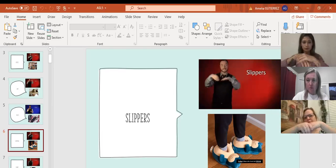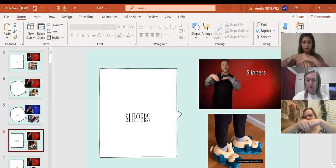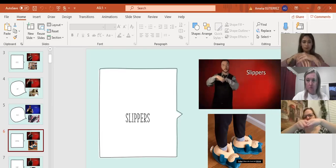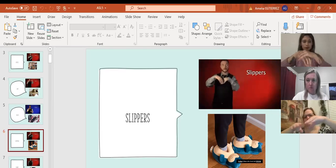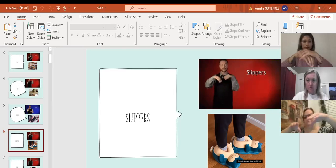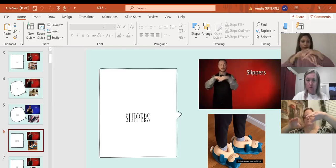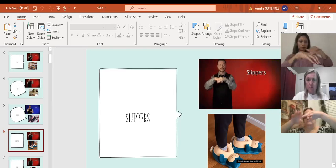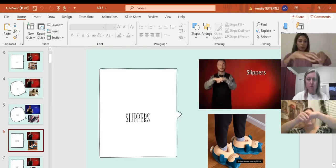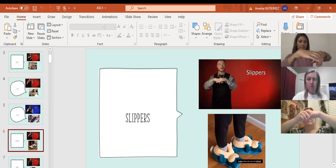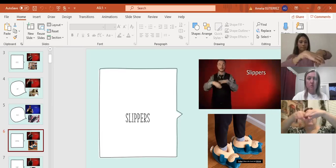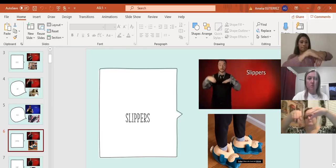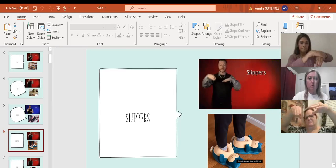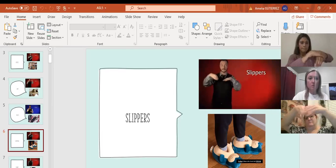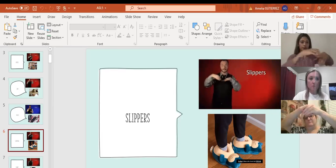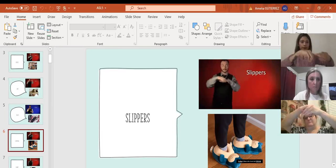Slippers.